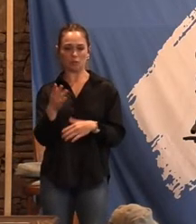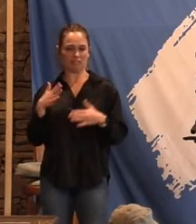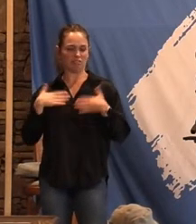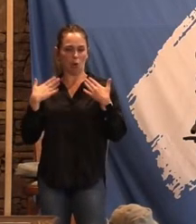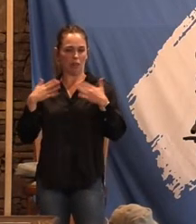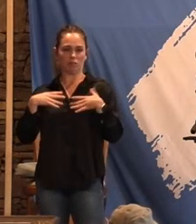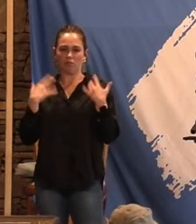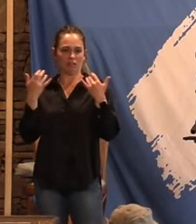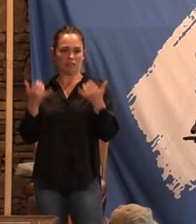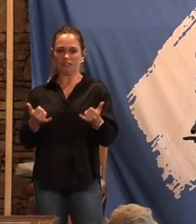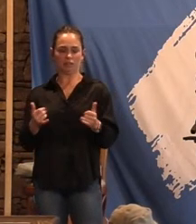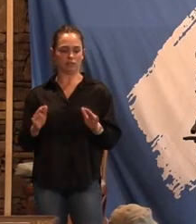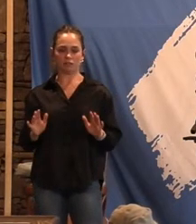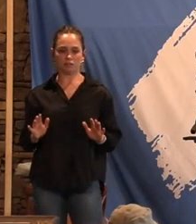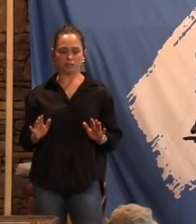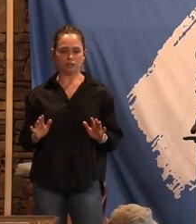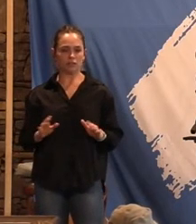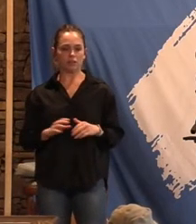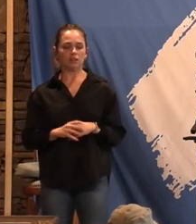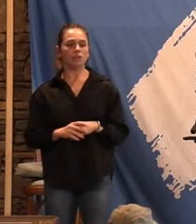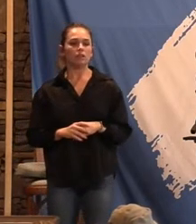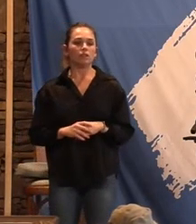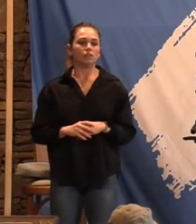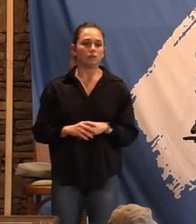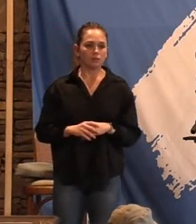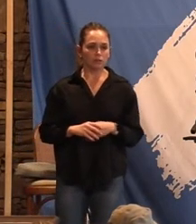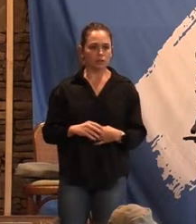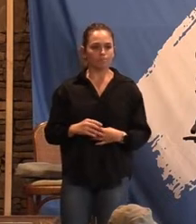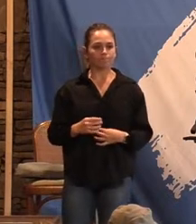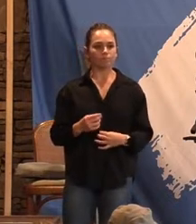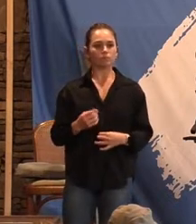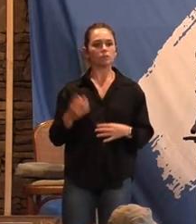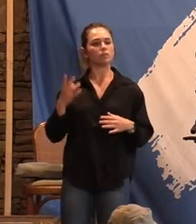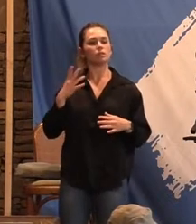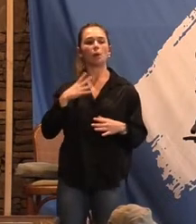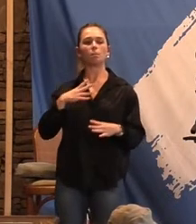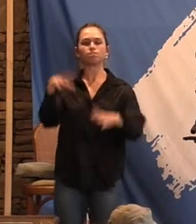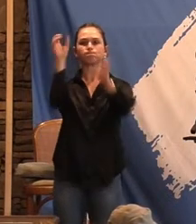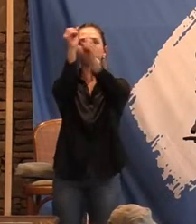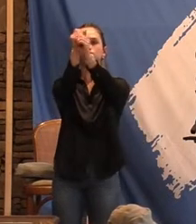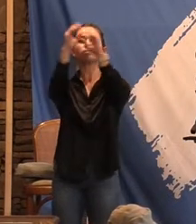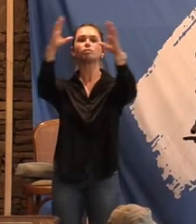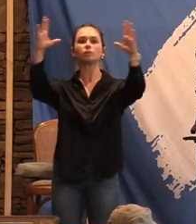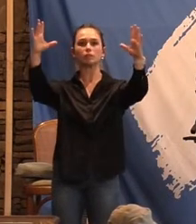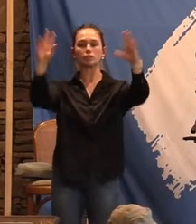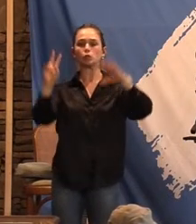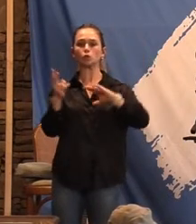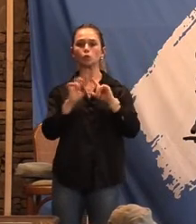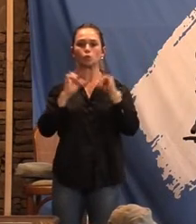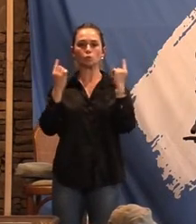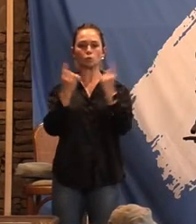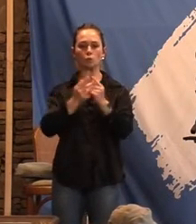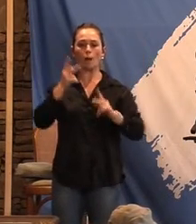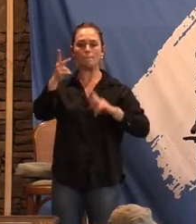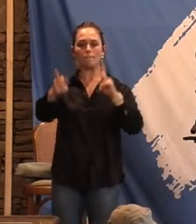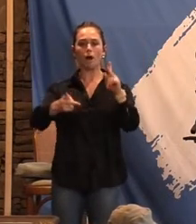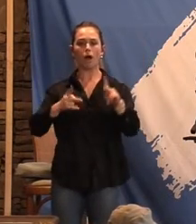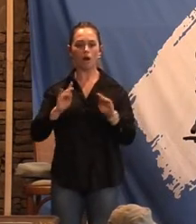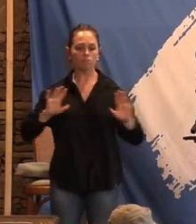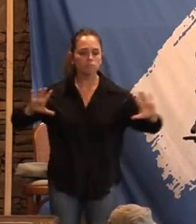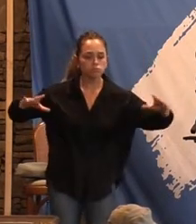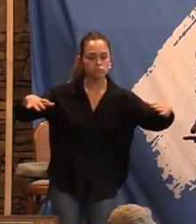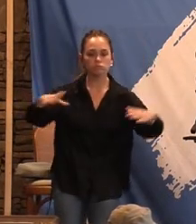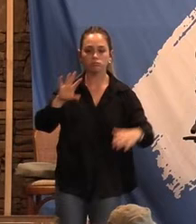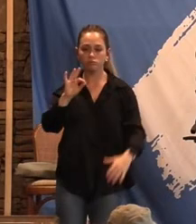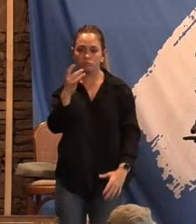right now. We open on a scene. Two groups of people bundled up in